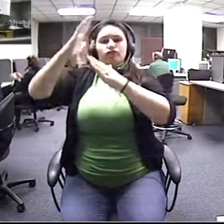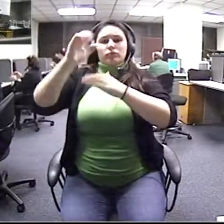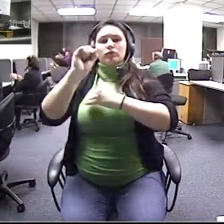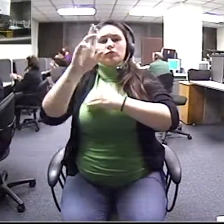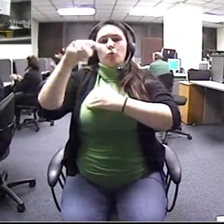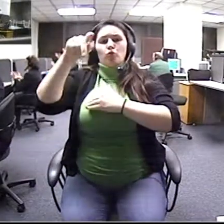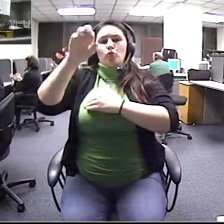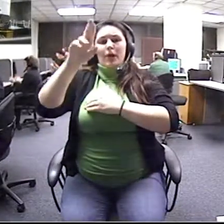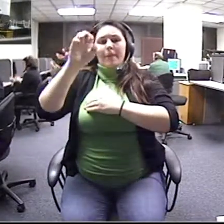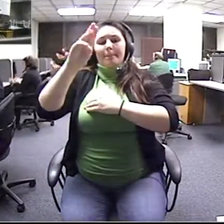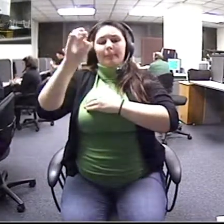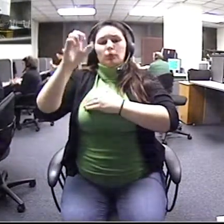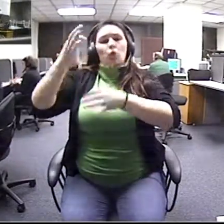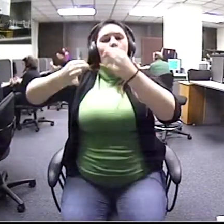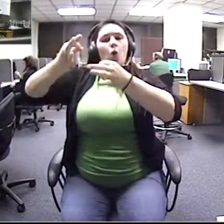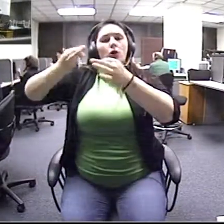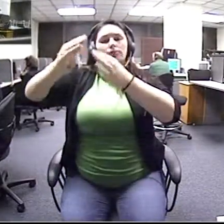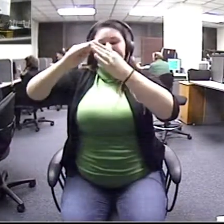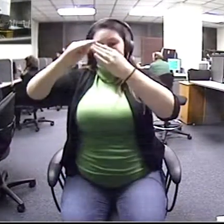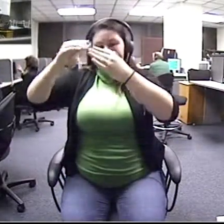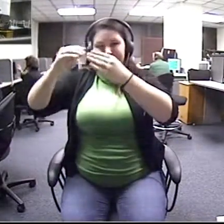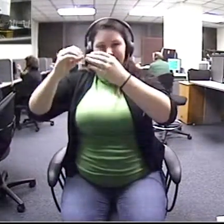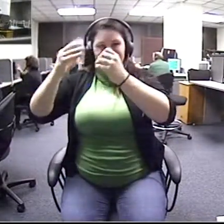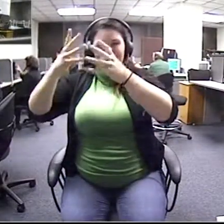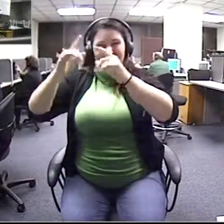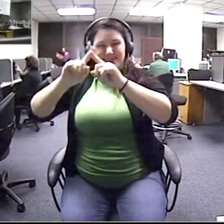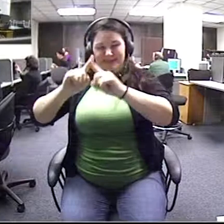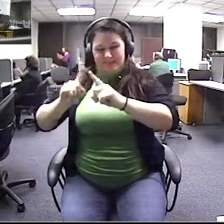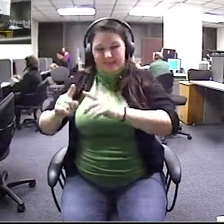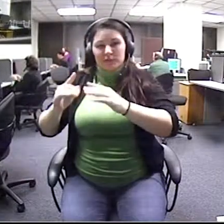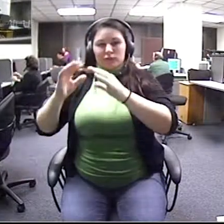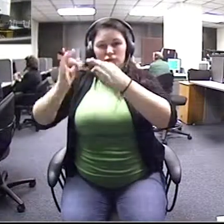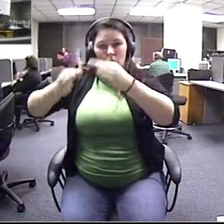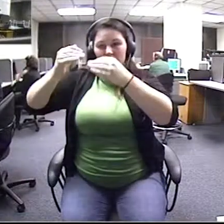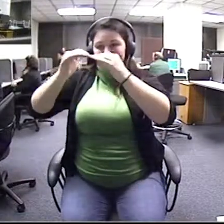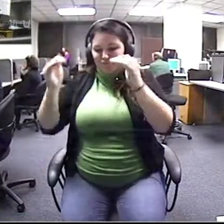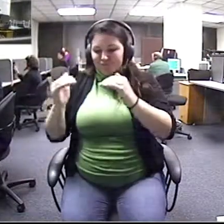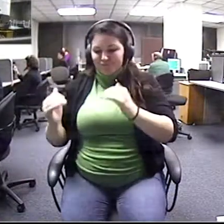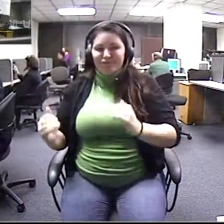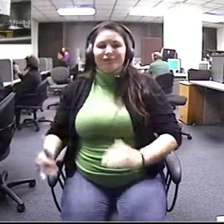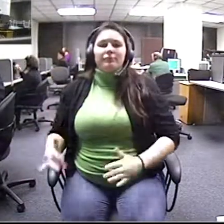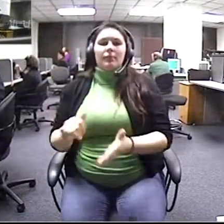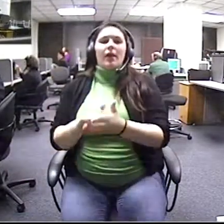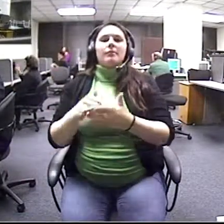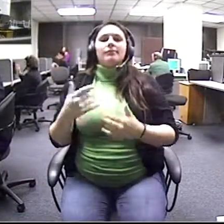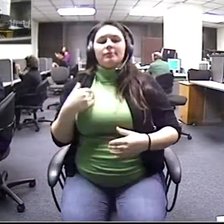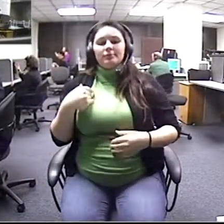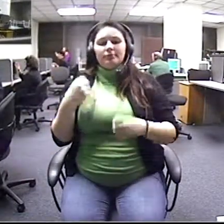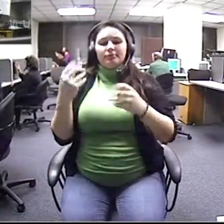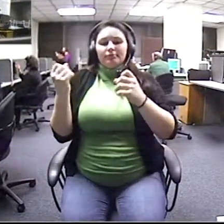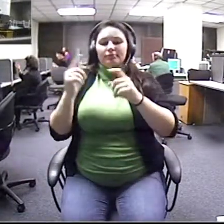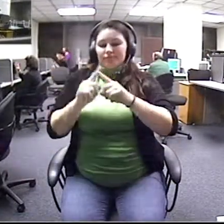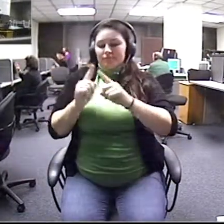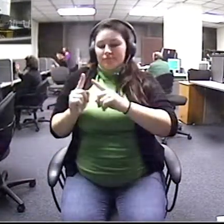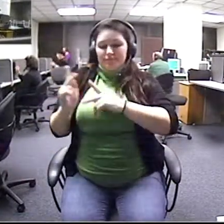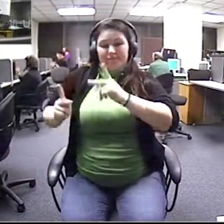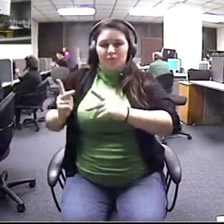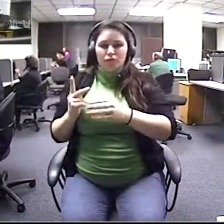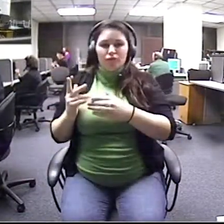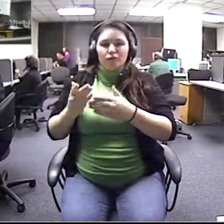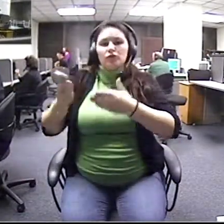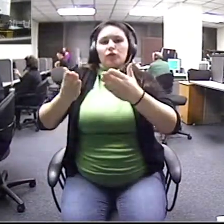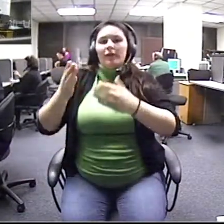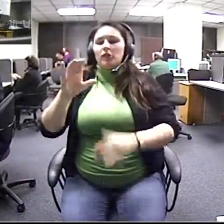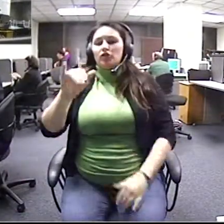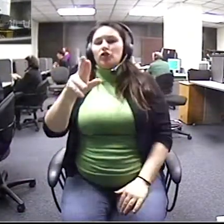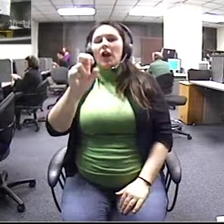Presently, the Supreme Court is made of 9 justices, one of whom serves as Chief Justice. There's also